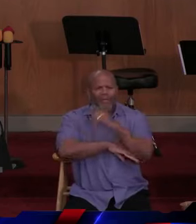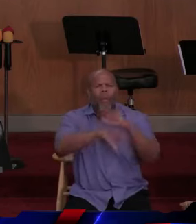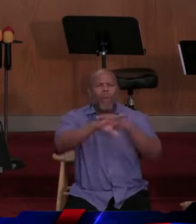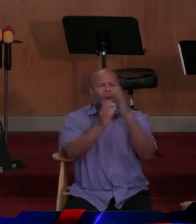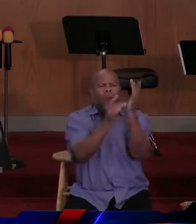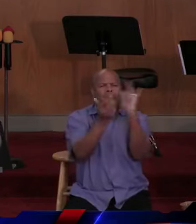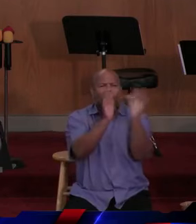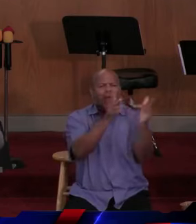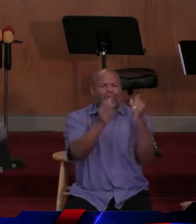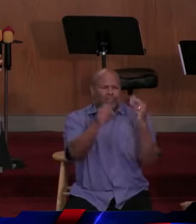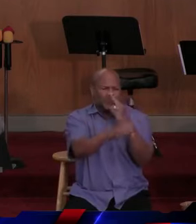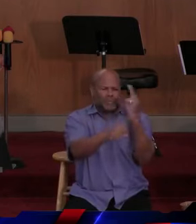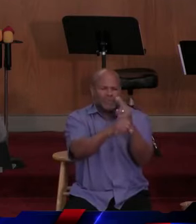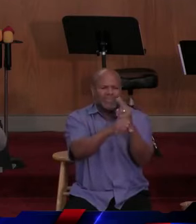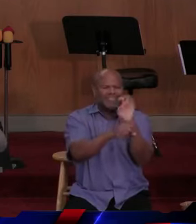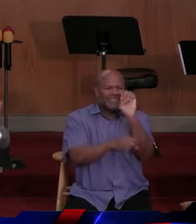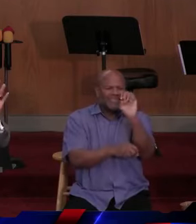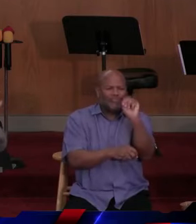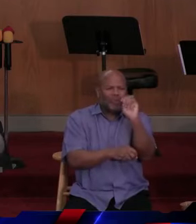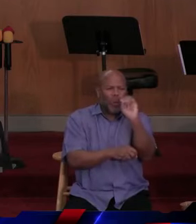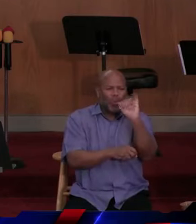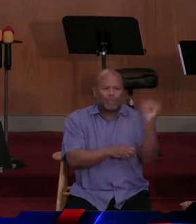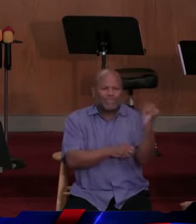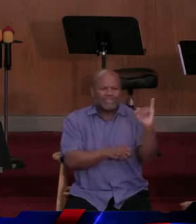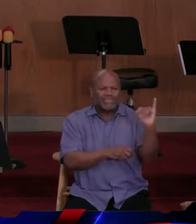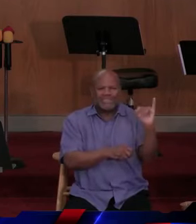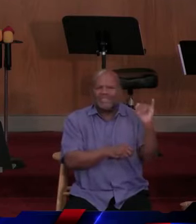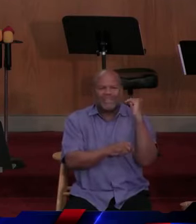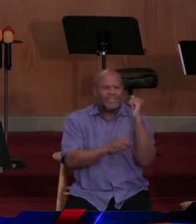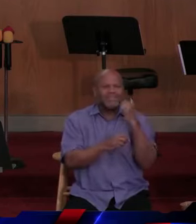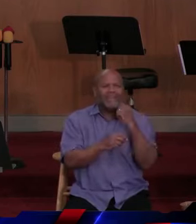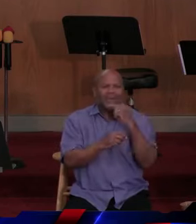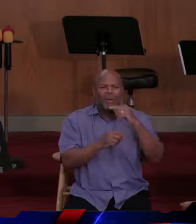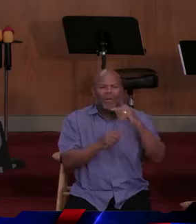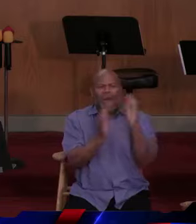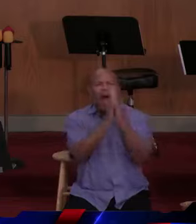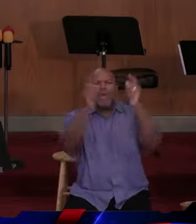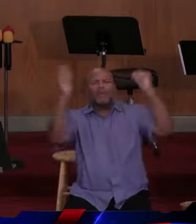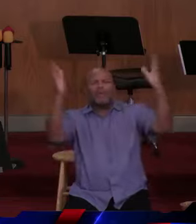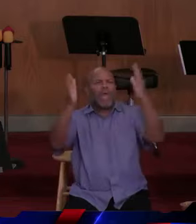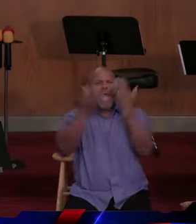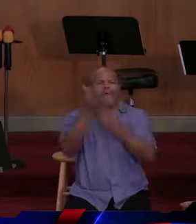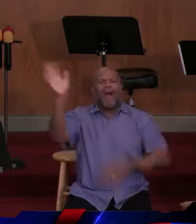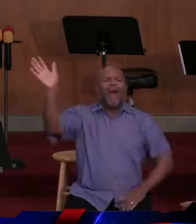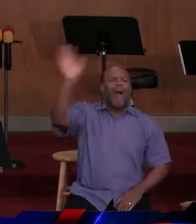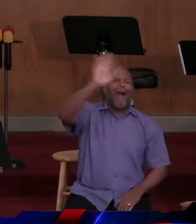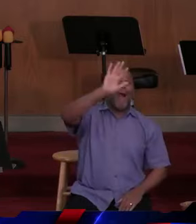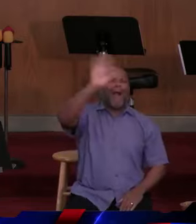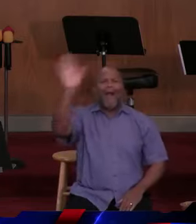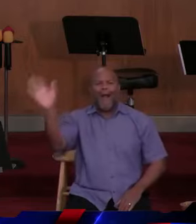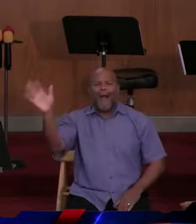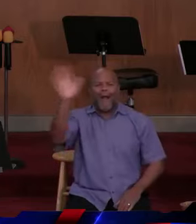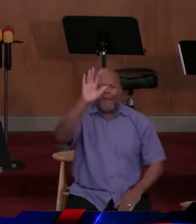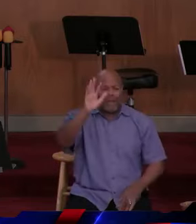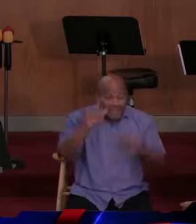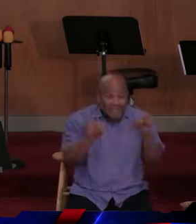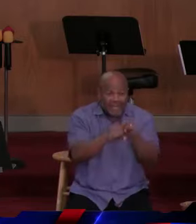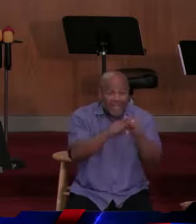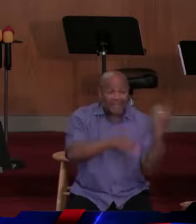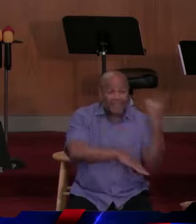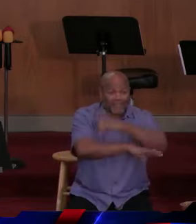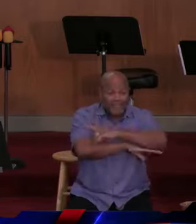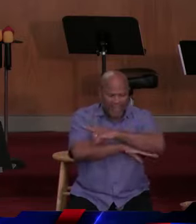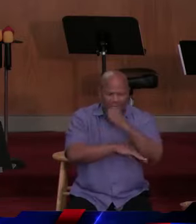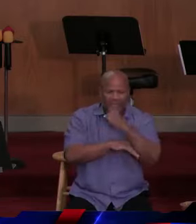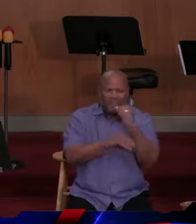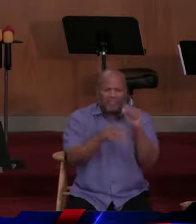You can, y'all use them emojis to say hallelujah and wave your hand and everything. Same day. Now, put this